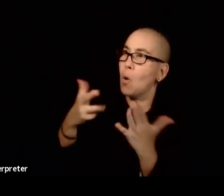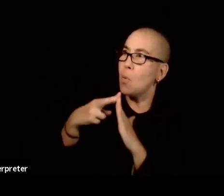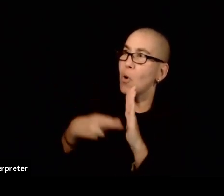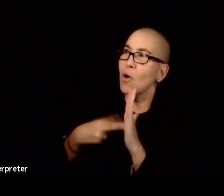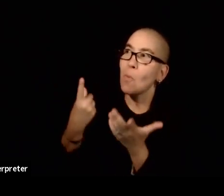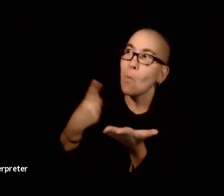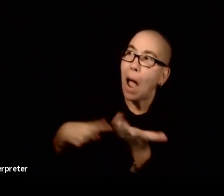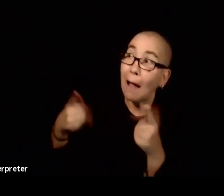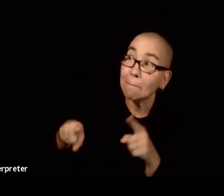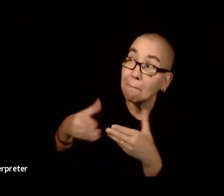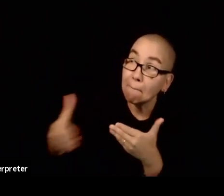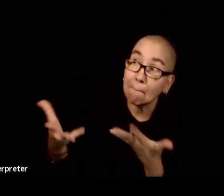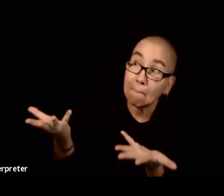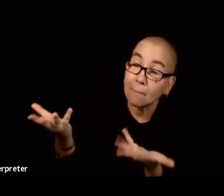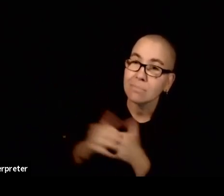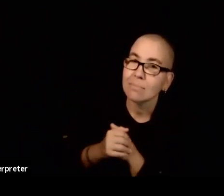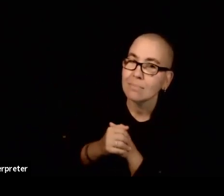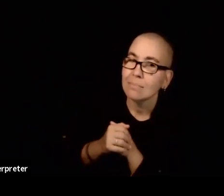Minnesota?